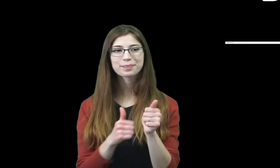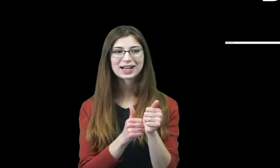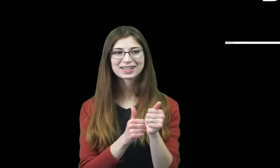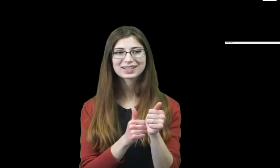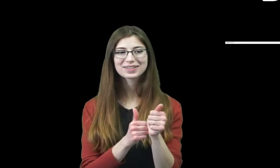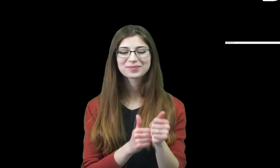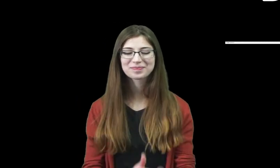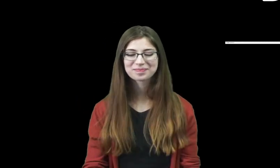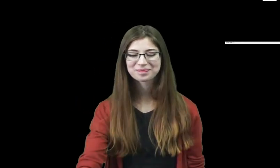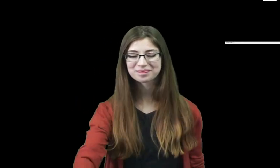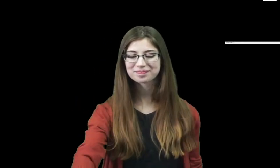Behind.